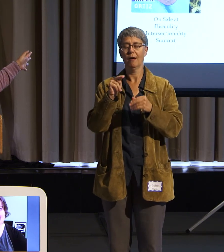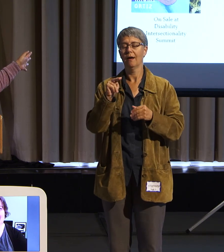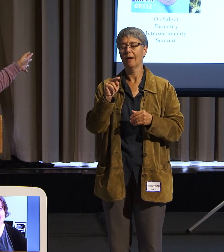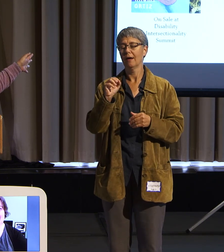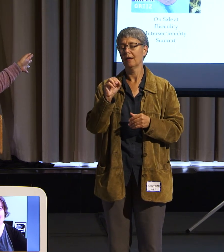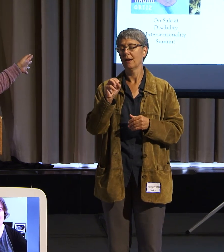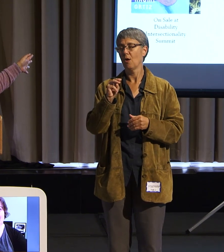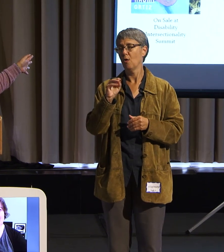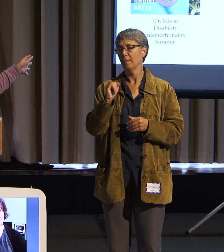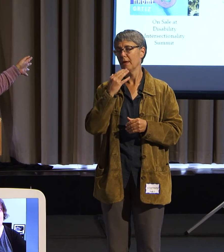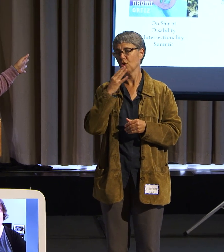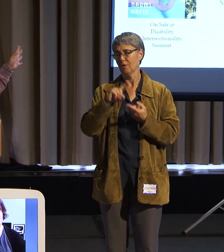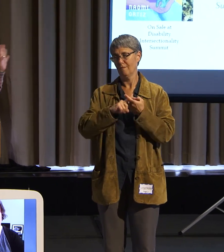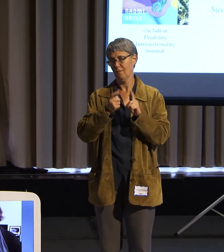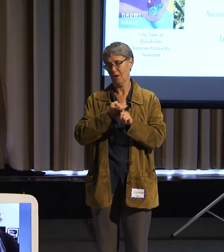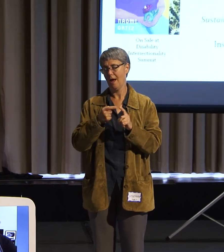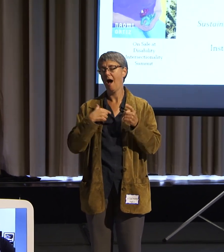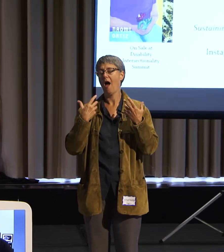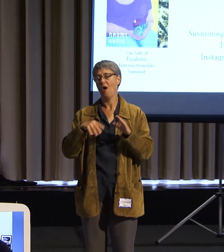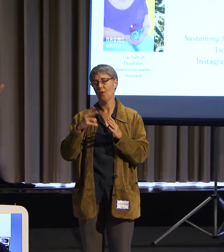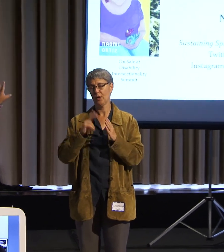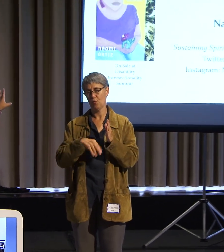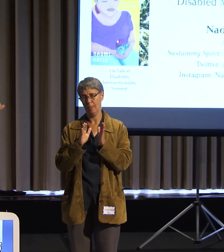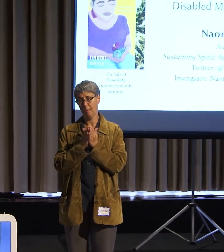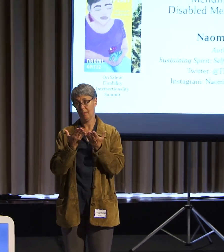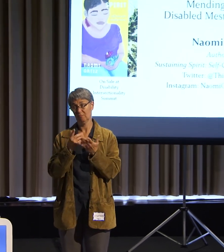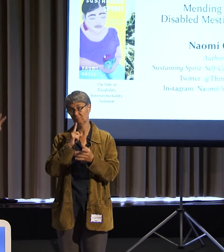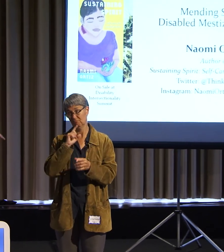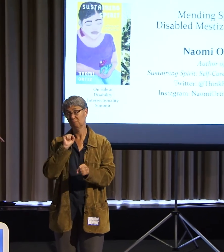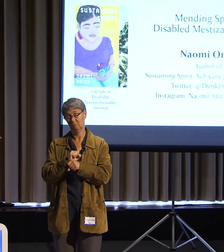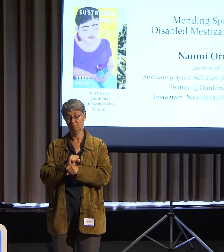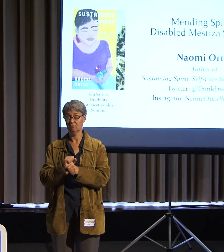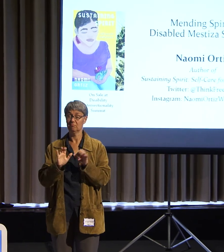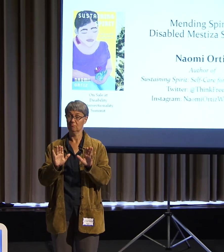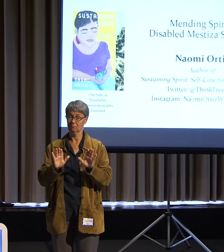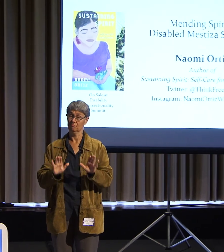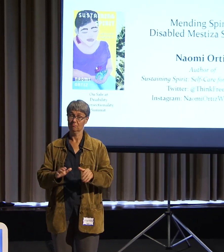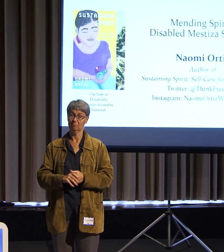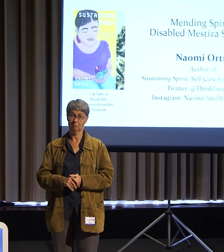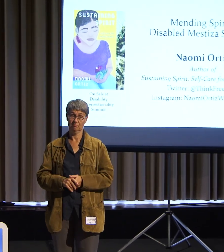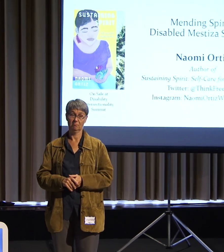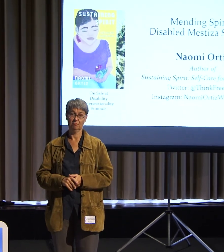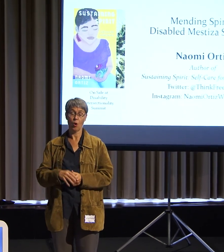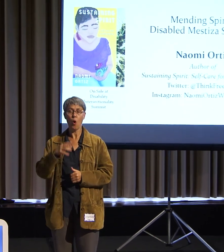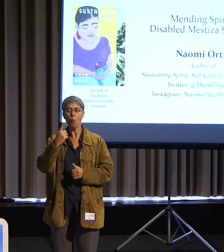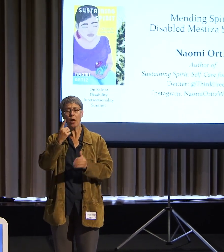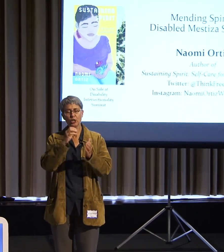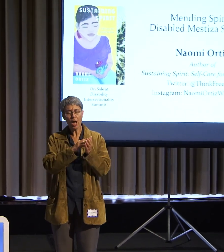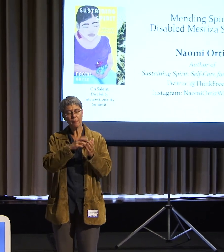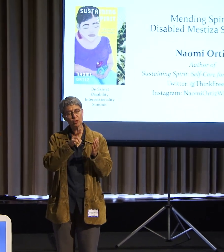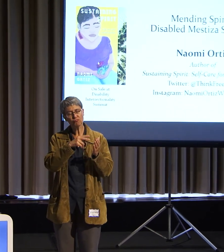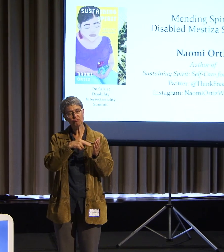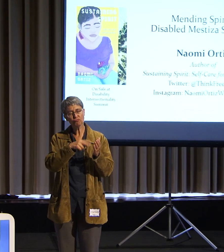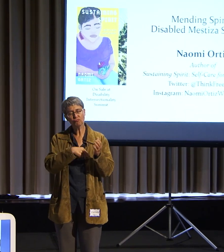And it's hard to make those choices, but at least for me, those are some of the ways I've come at really putting this into real